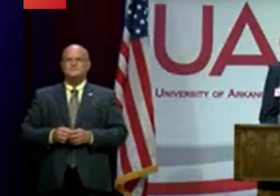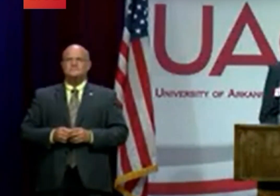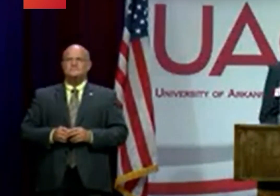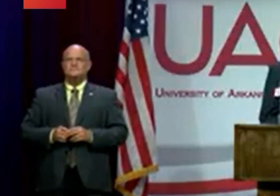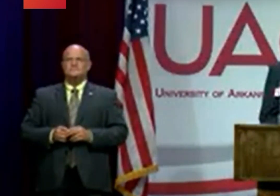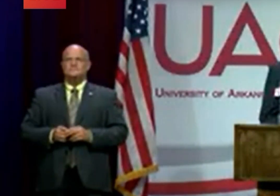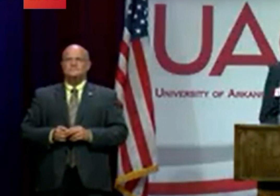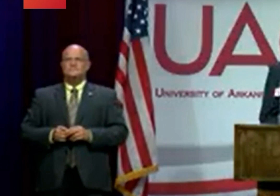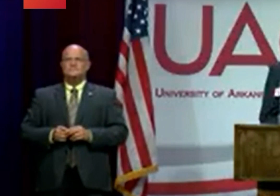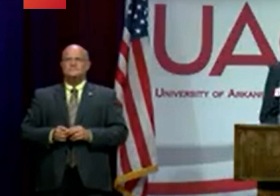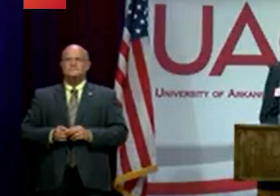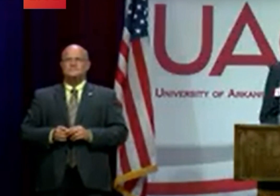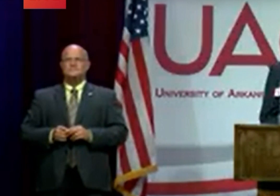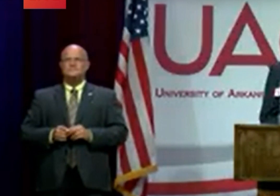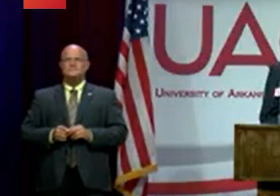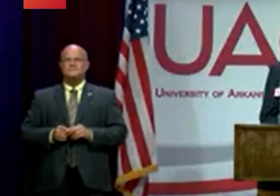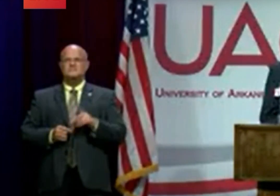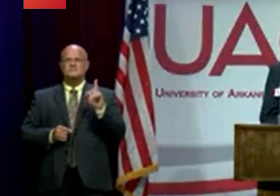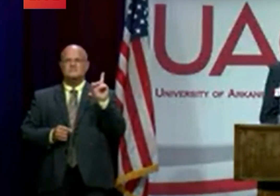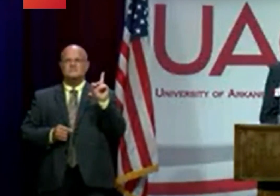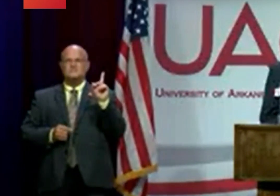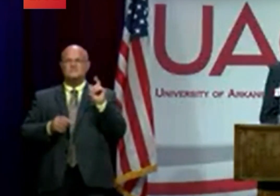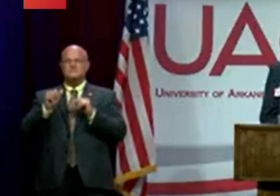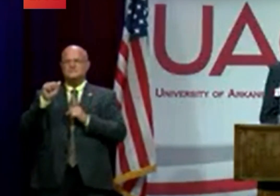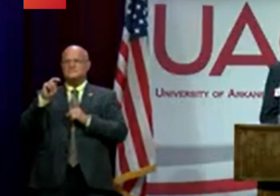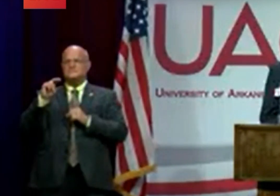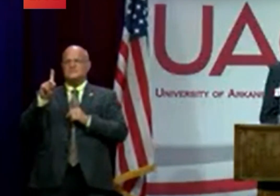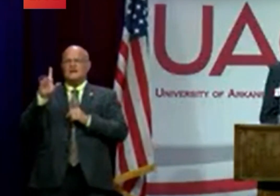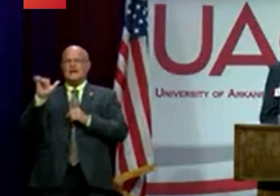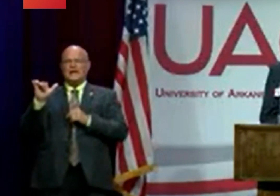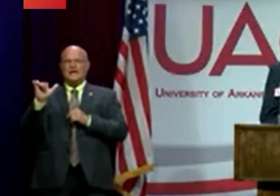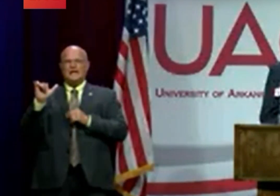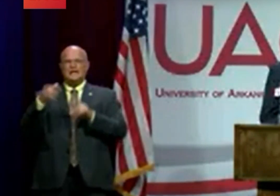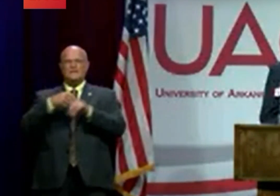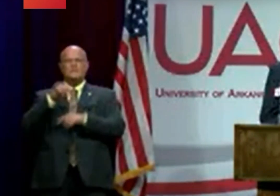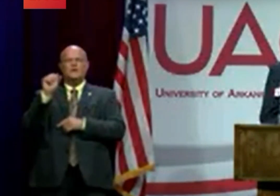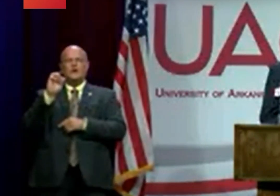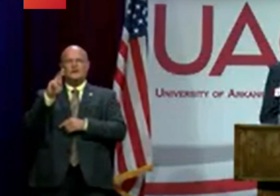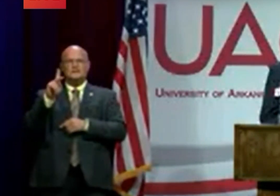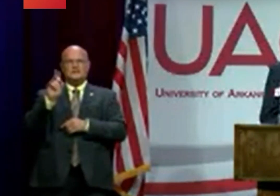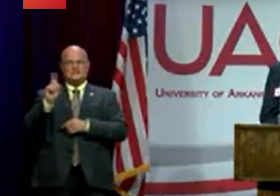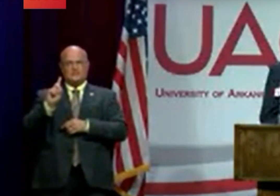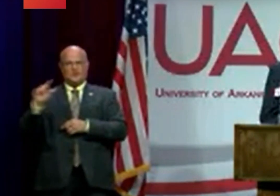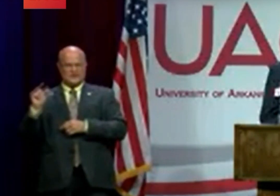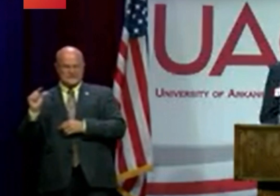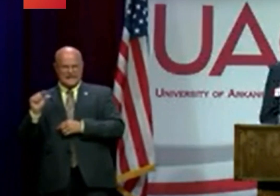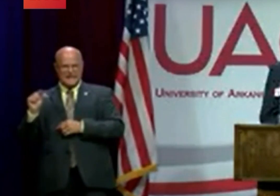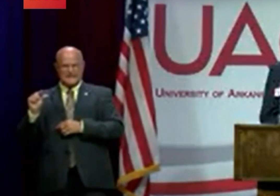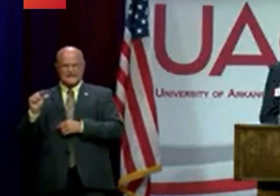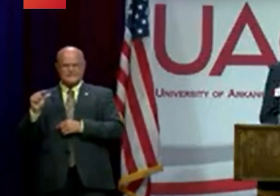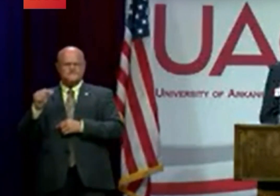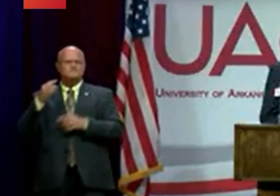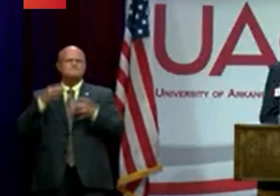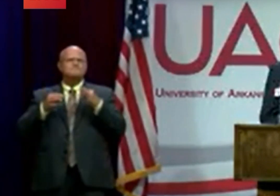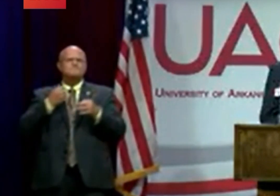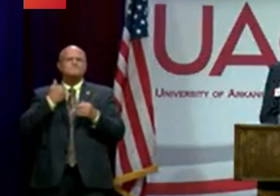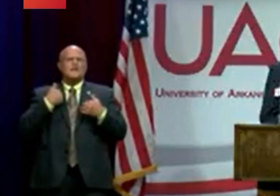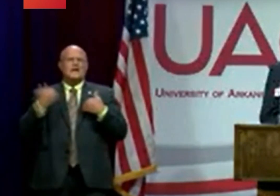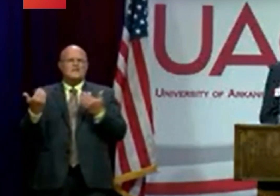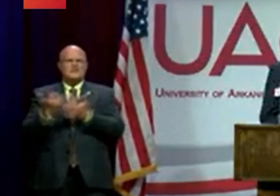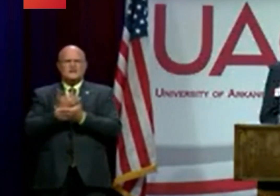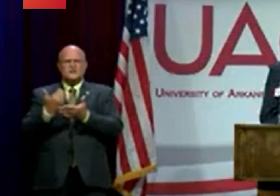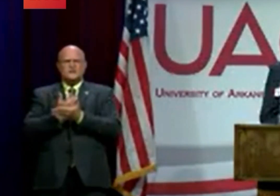Hey, this is Andy Davis with the Democrat Gazette. I was just wondering if there were any